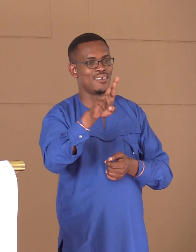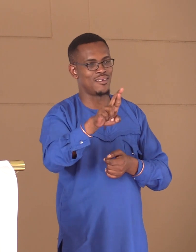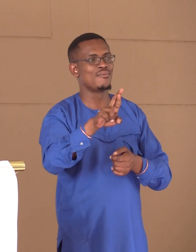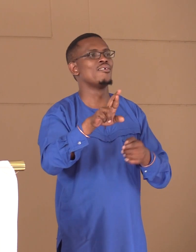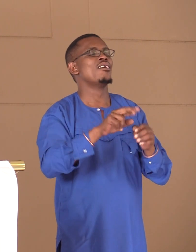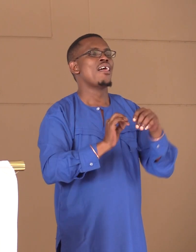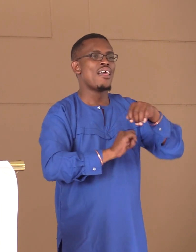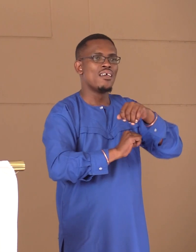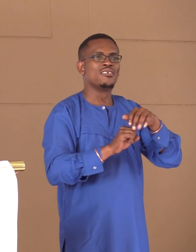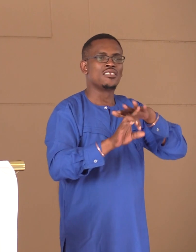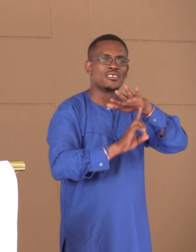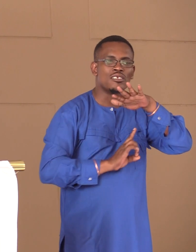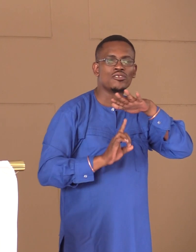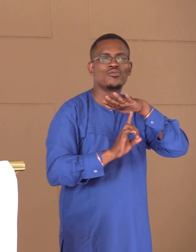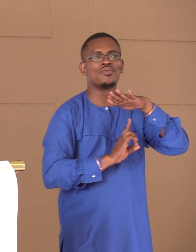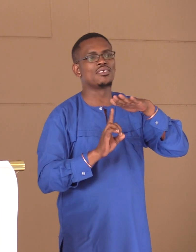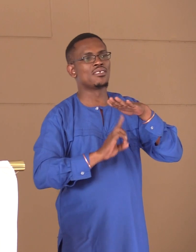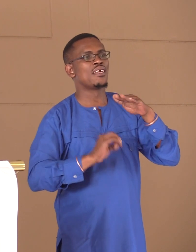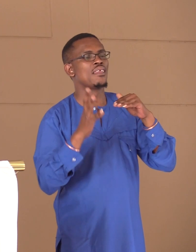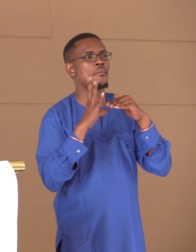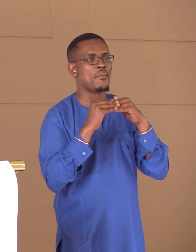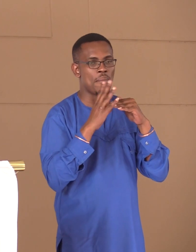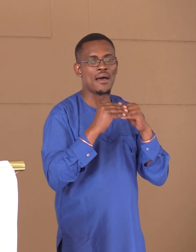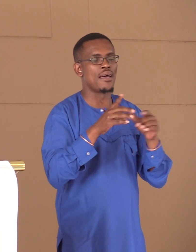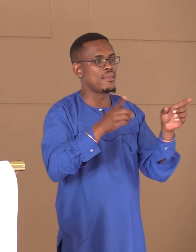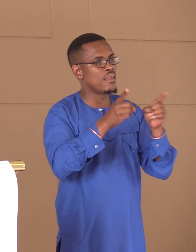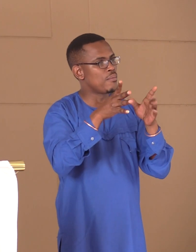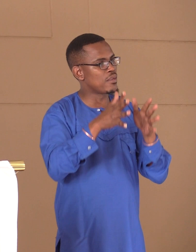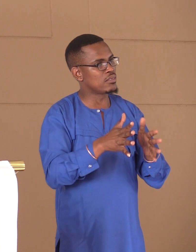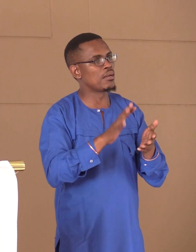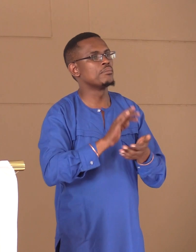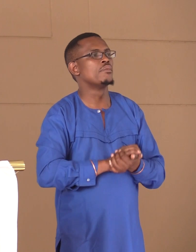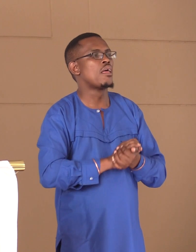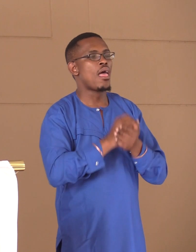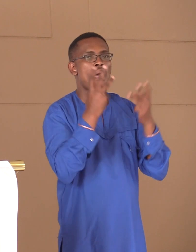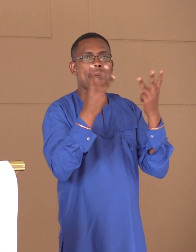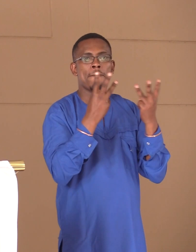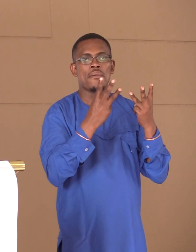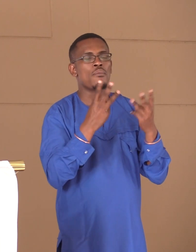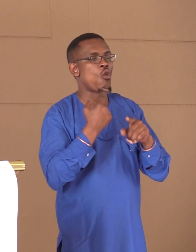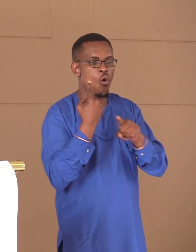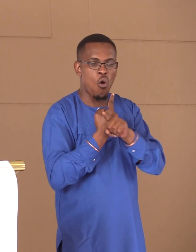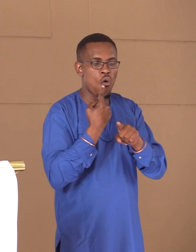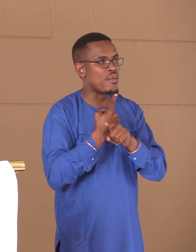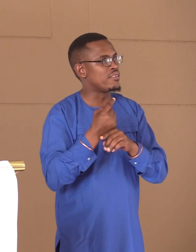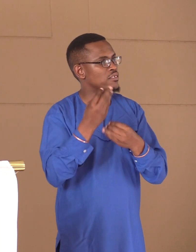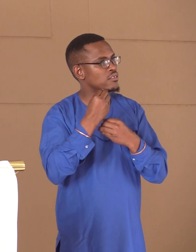The district, Mr. Herman, director. What were the tabo halibone ka metlhale ka